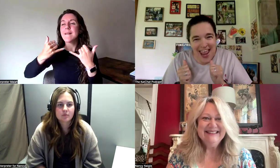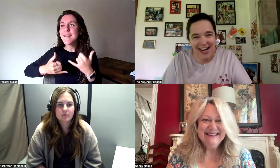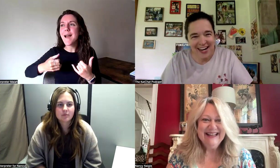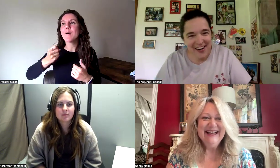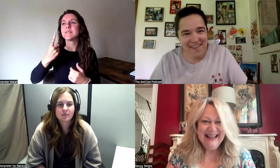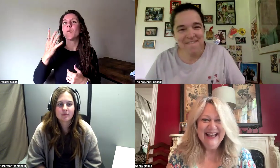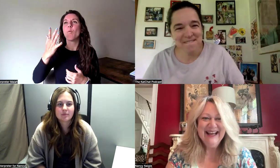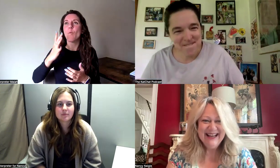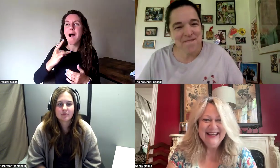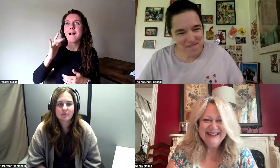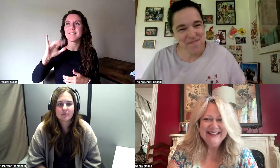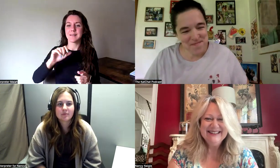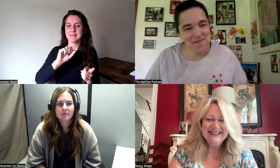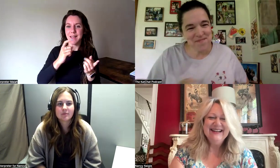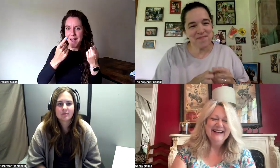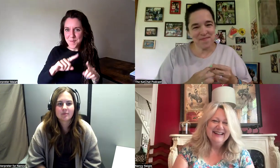Okay.